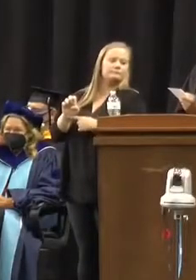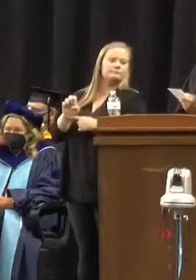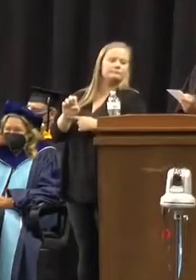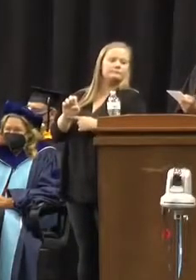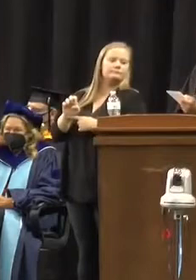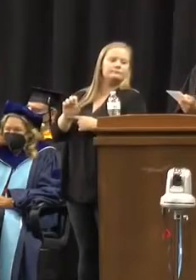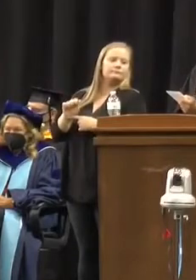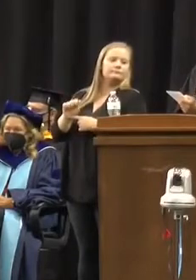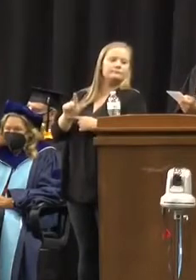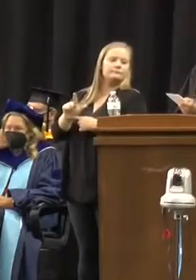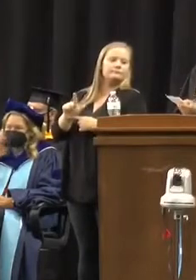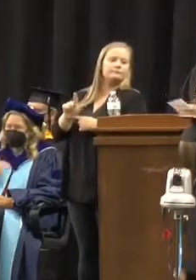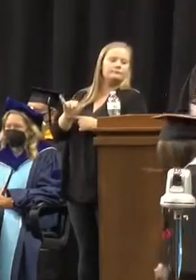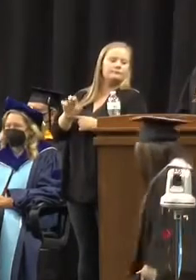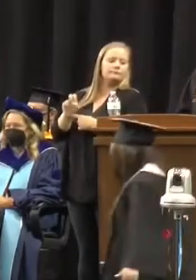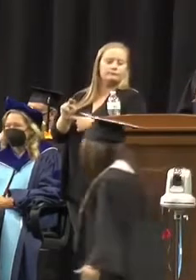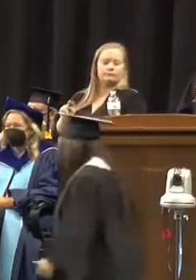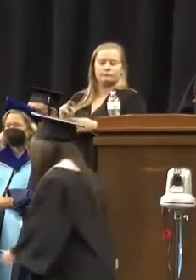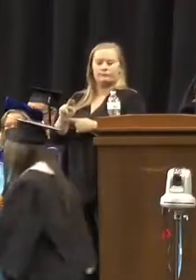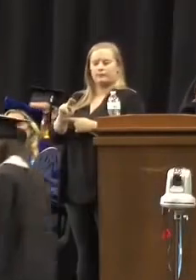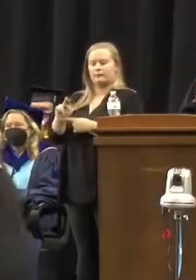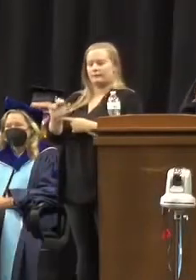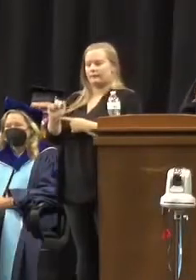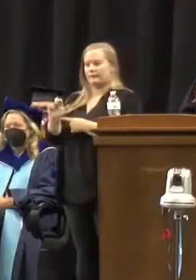Eileen Navarrete.